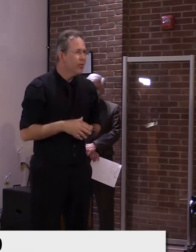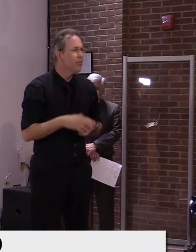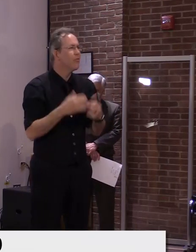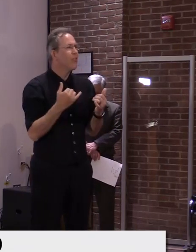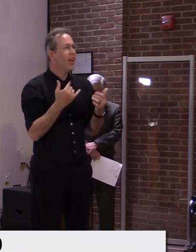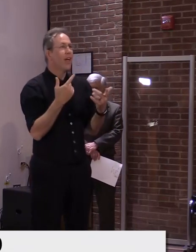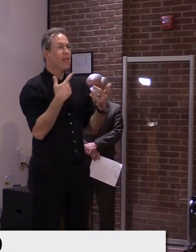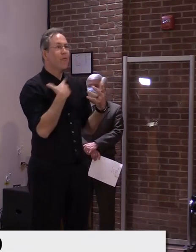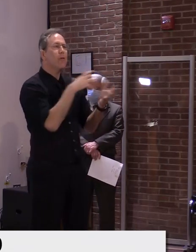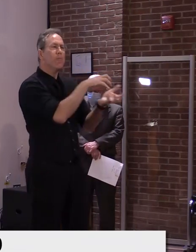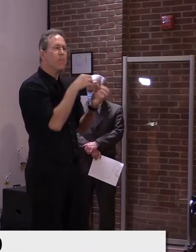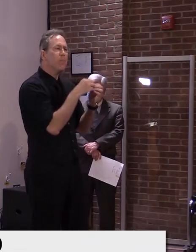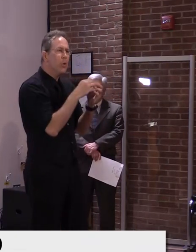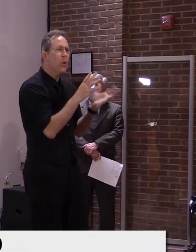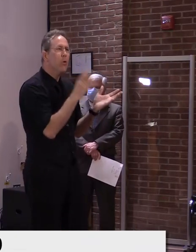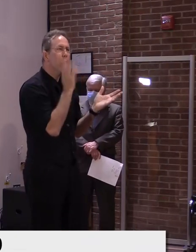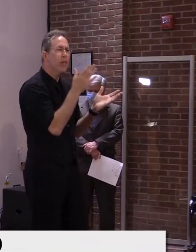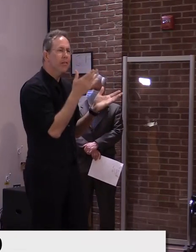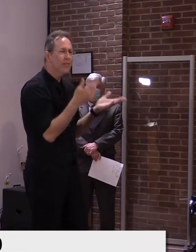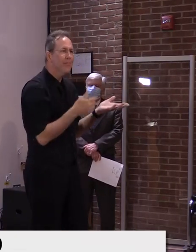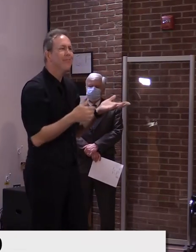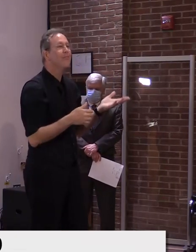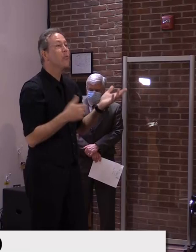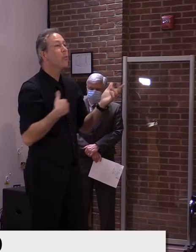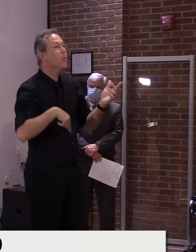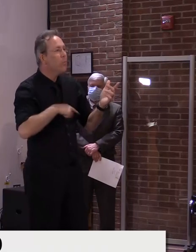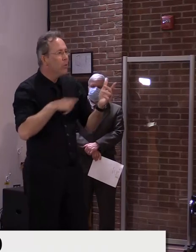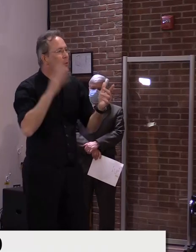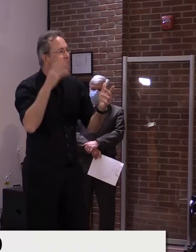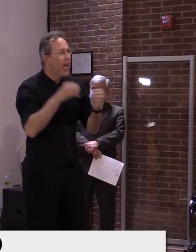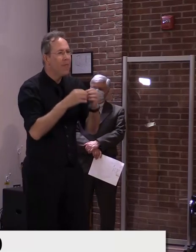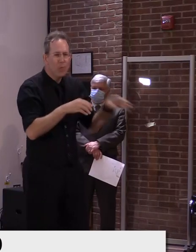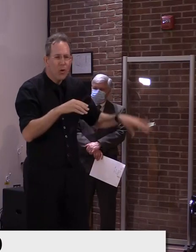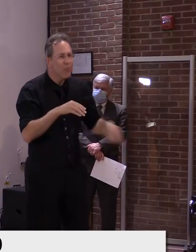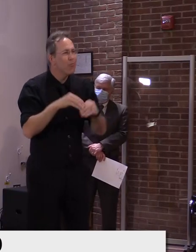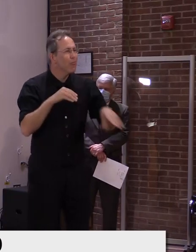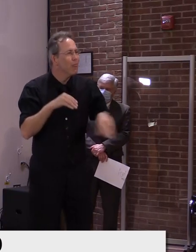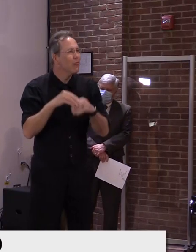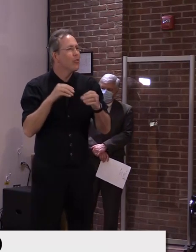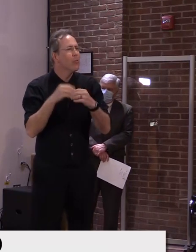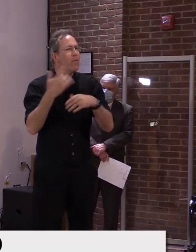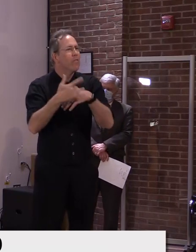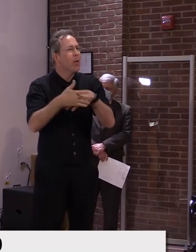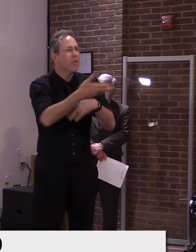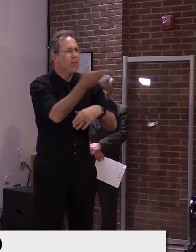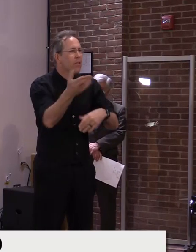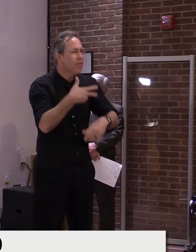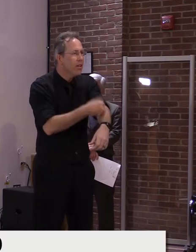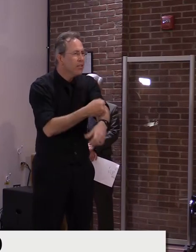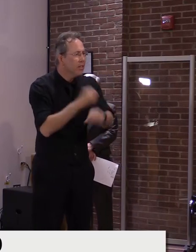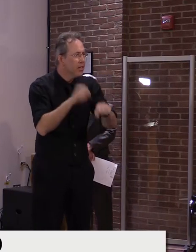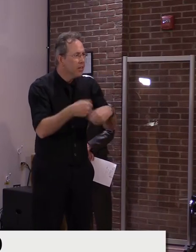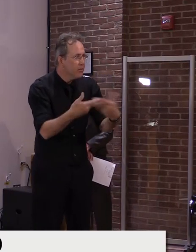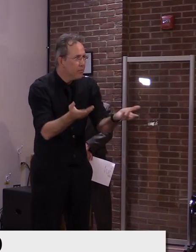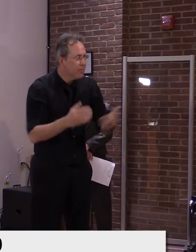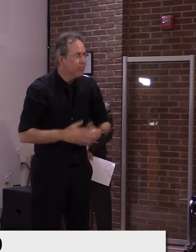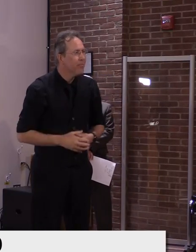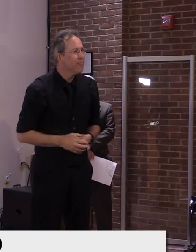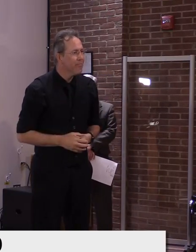add more vaccination sites. We'll do whatever we can to distribute the allocation we receive.